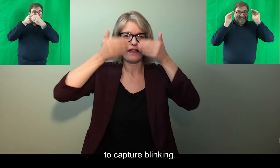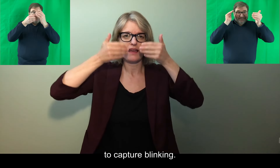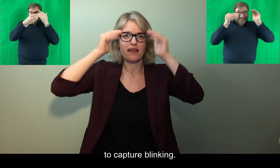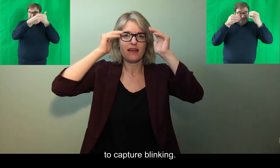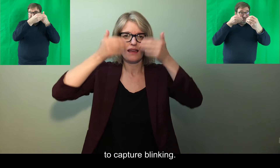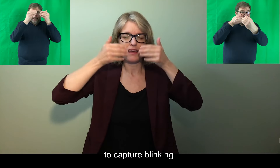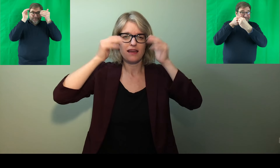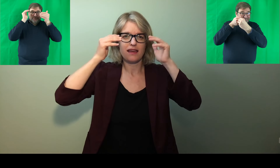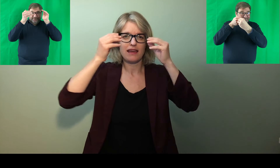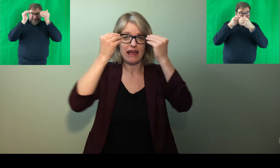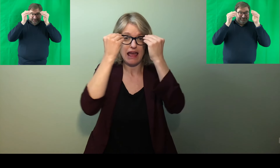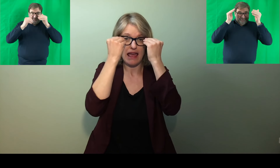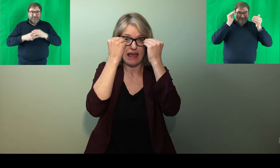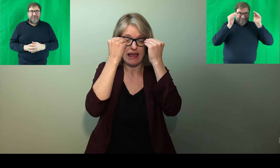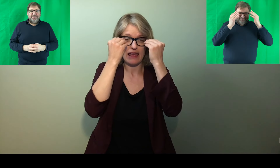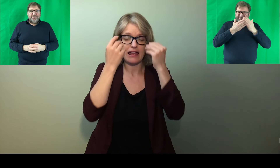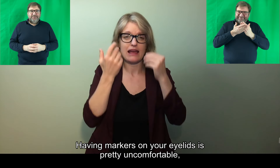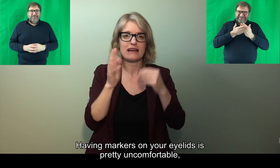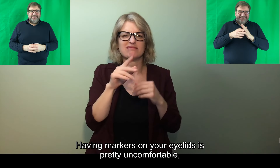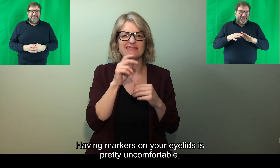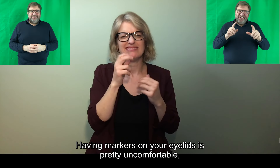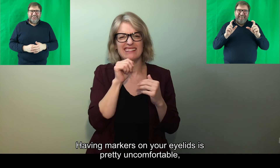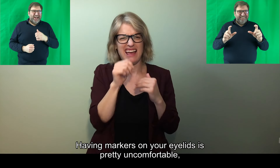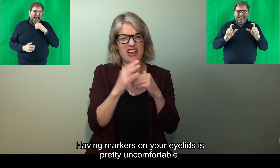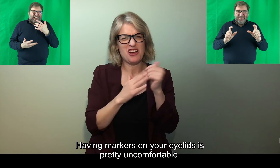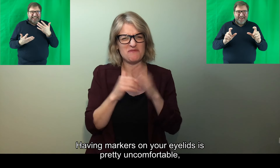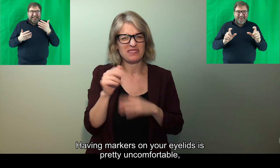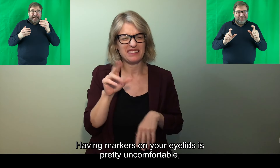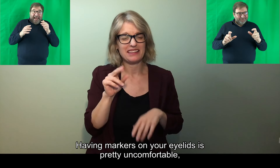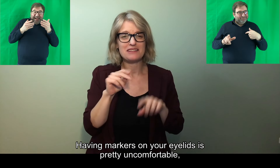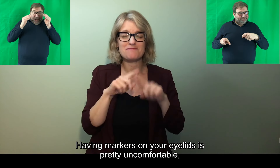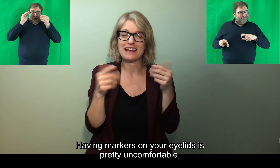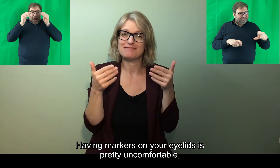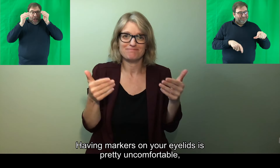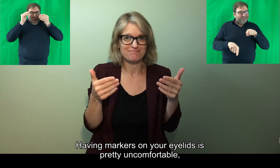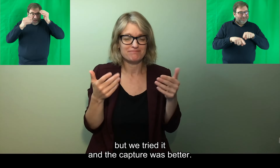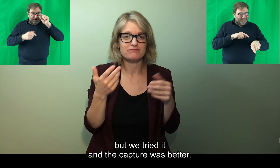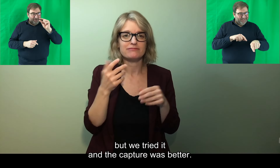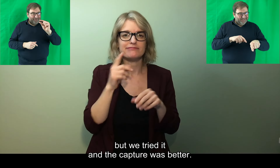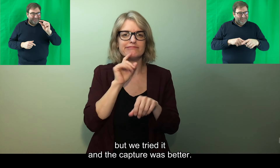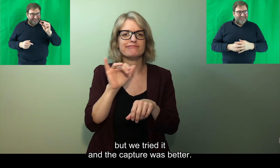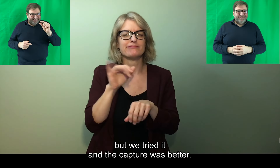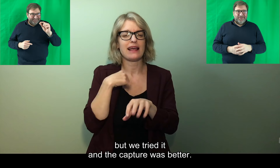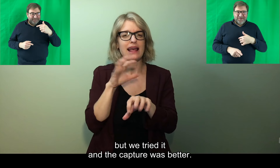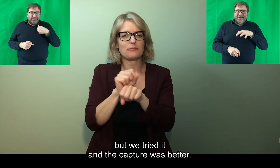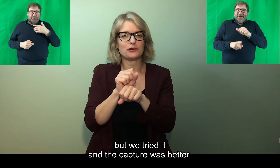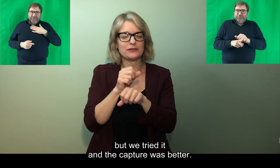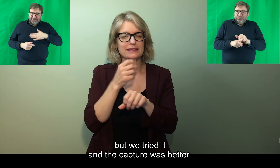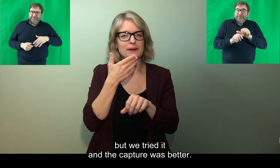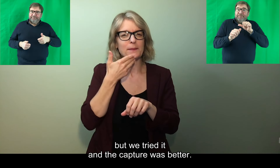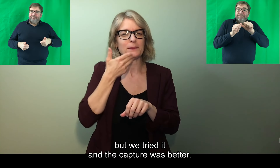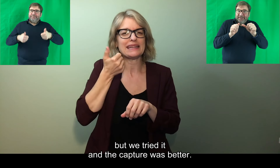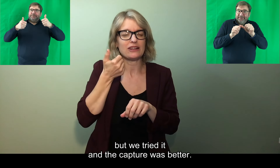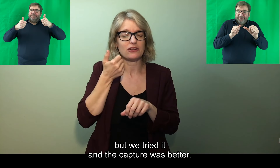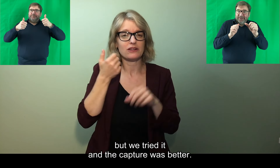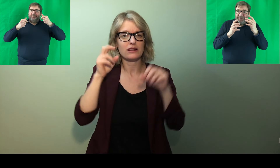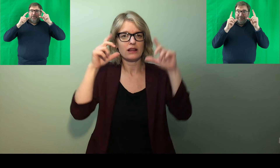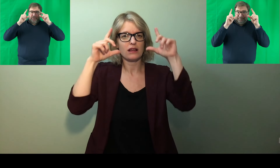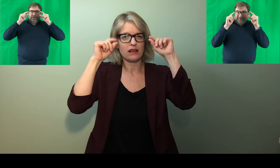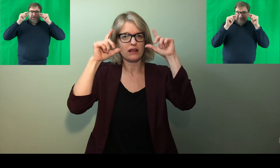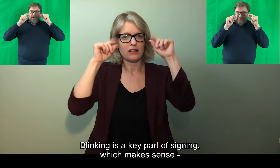to capture blinking. Having markers on your eyelids is pretty uncomfortable, but we tried it, and the capture was